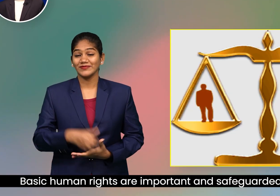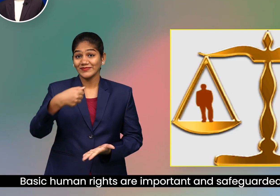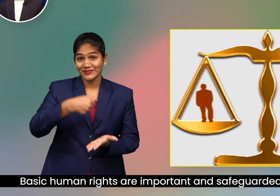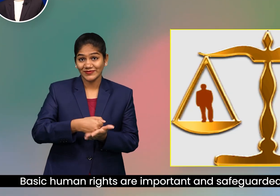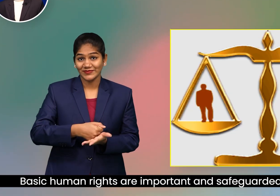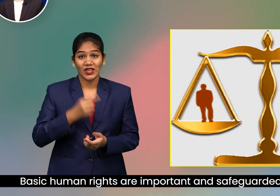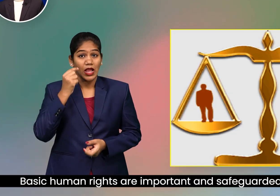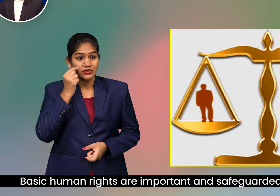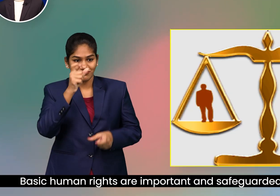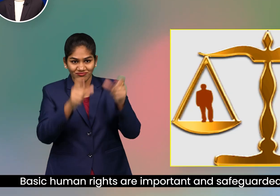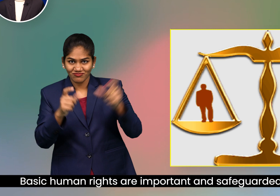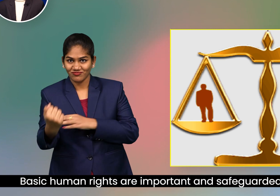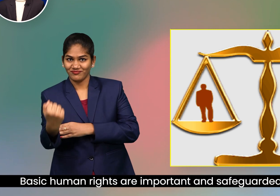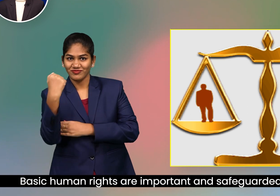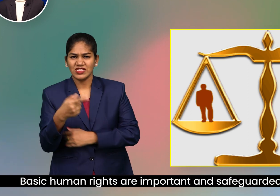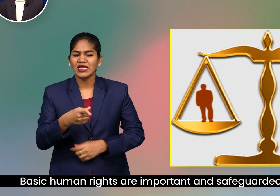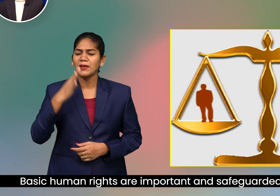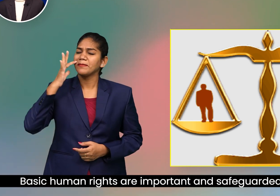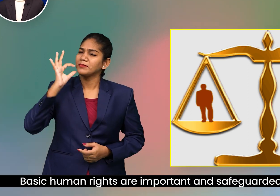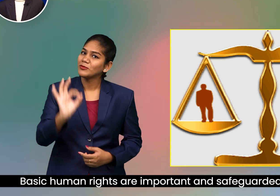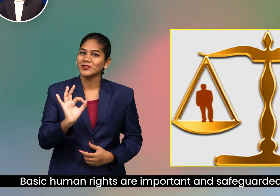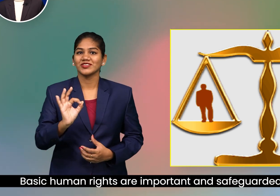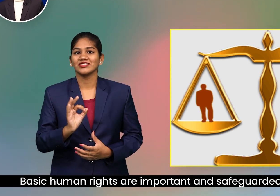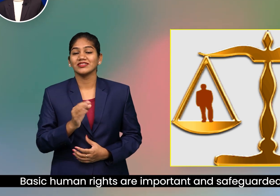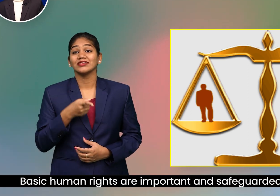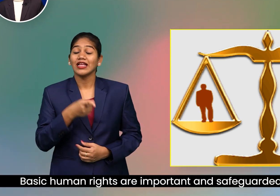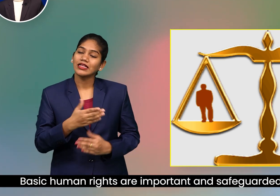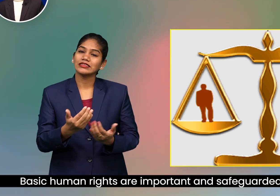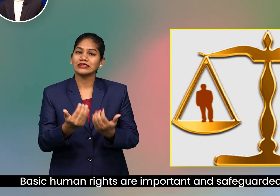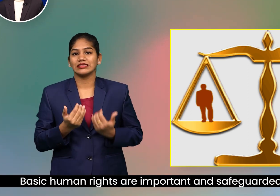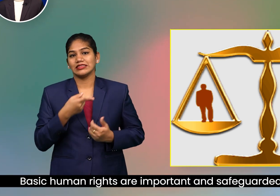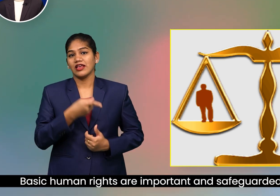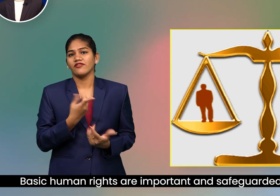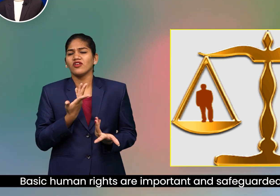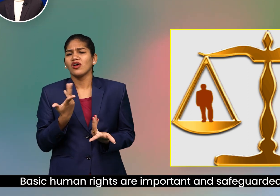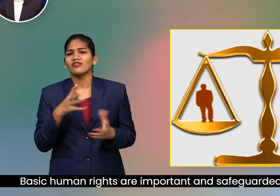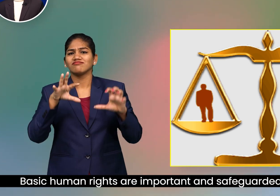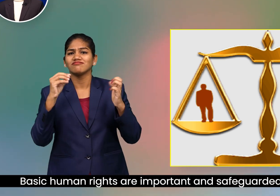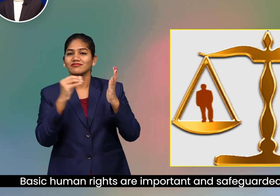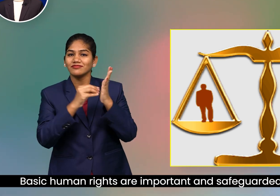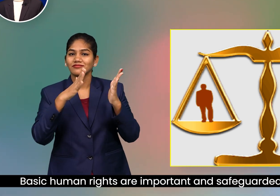Basic human rights are important and safeguarded by the Constitution